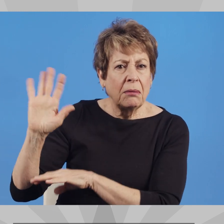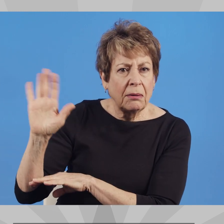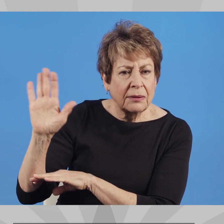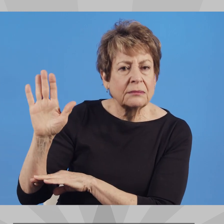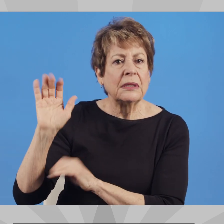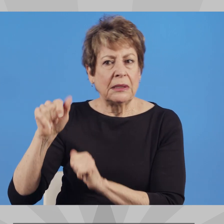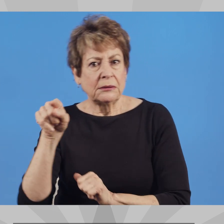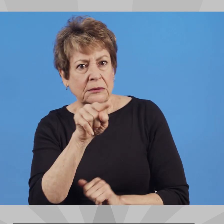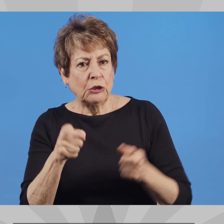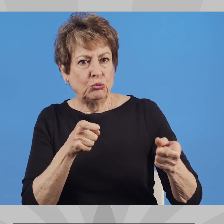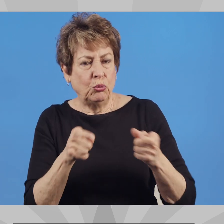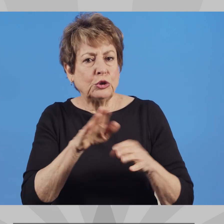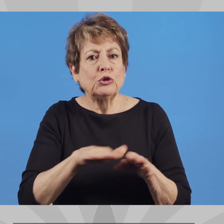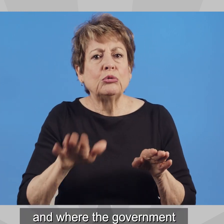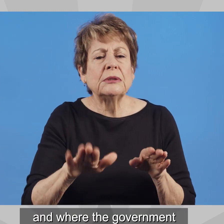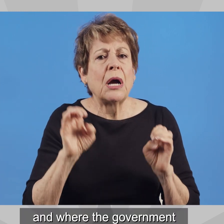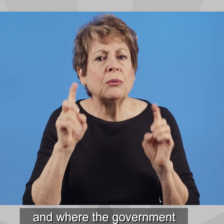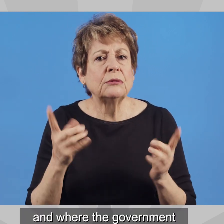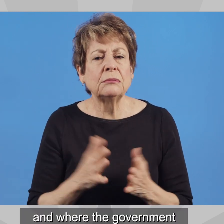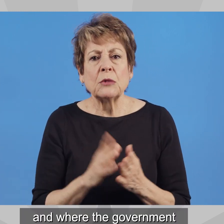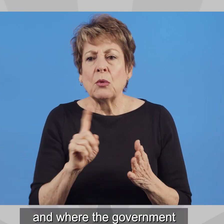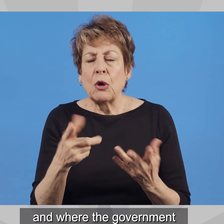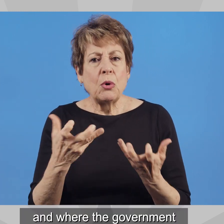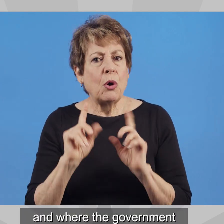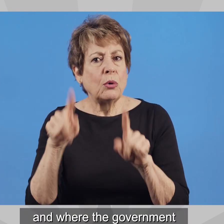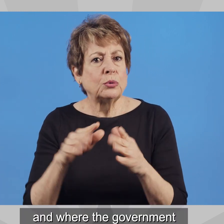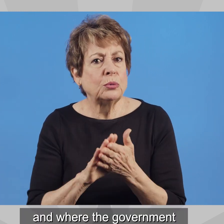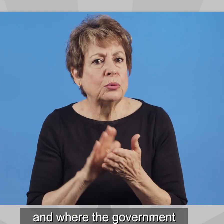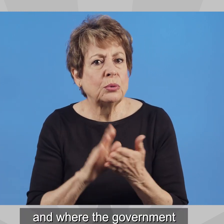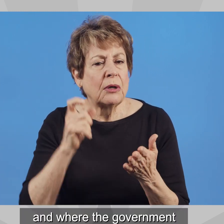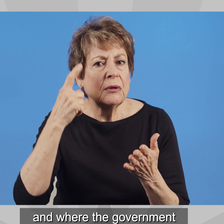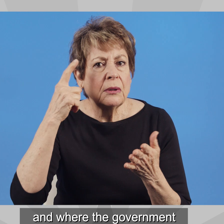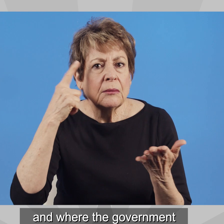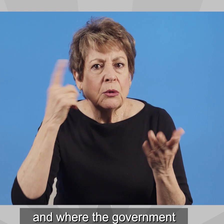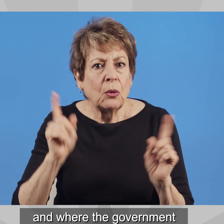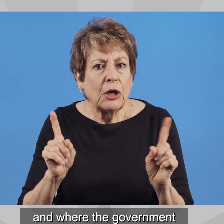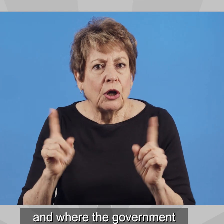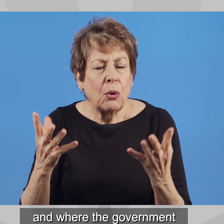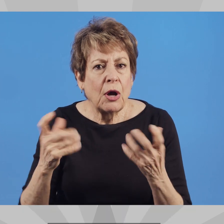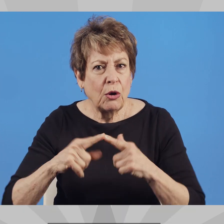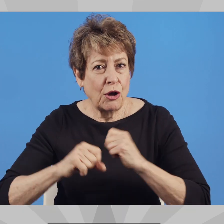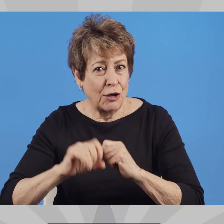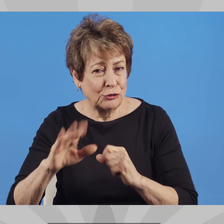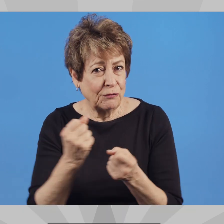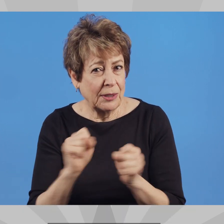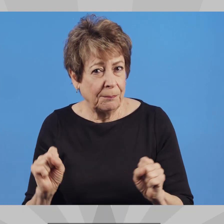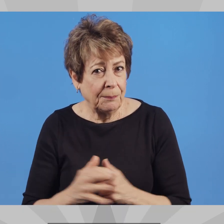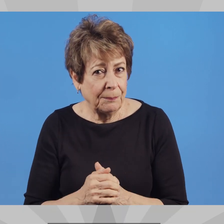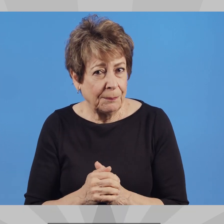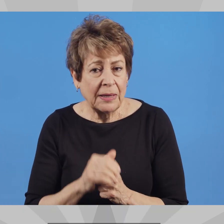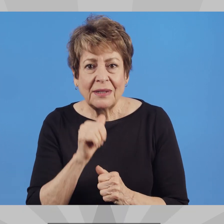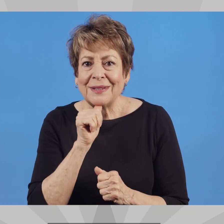children's education, and where the government exists to guard your freedoms, not take them